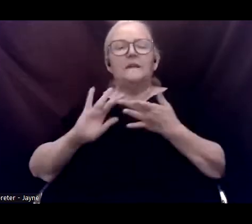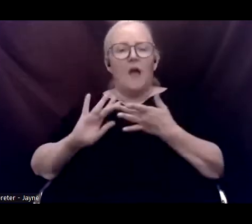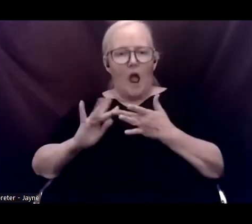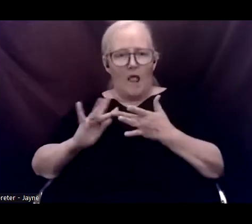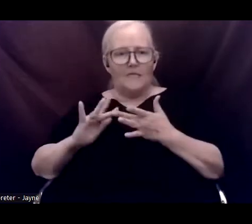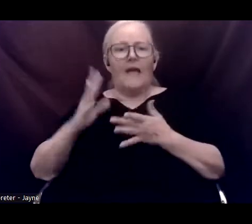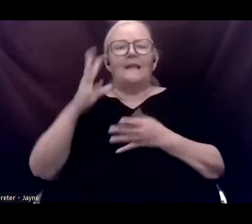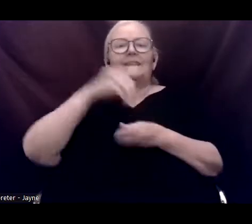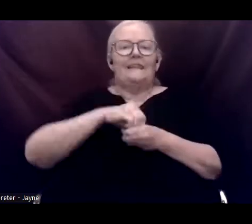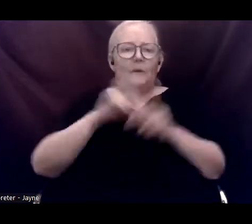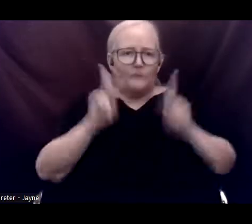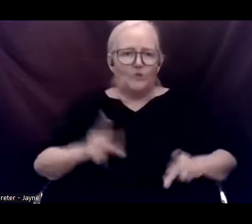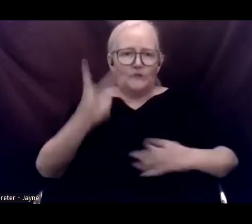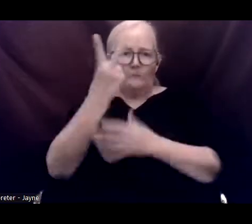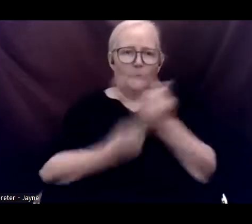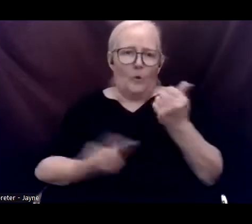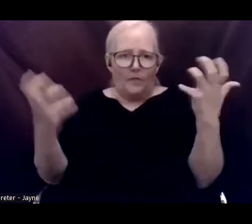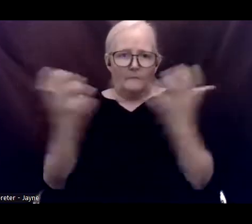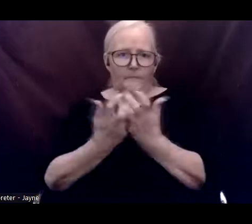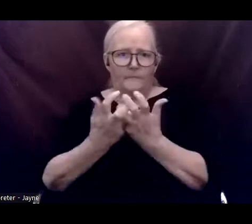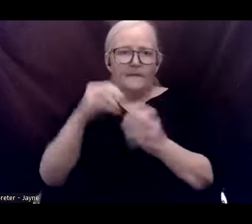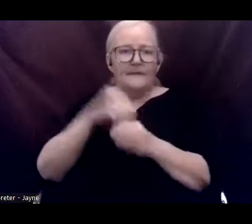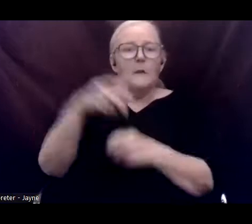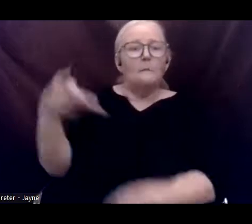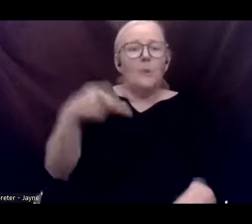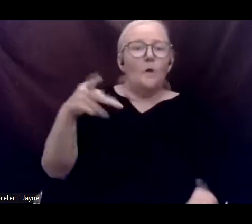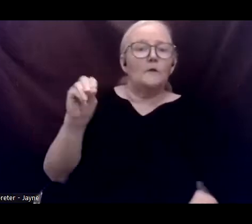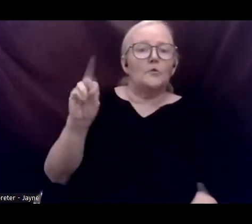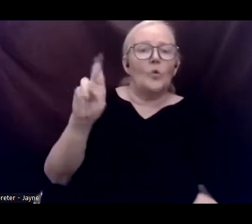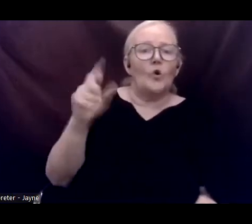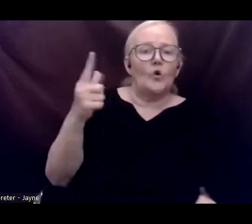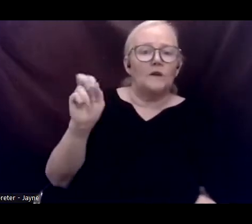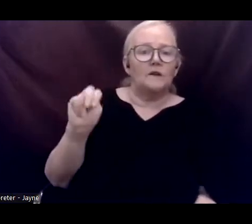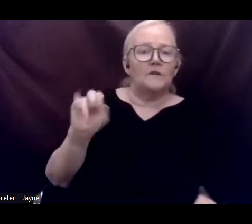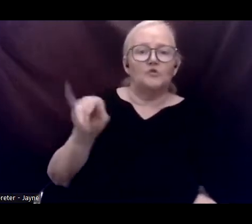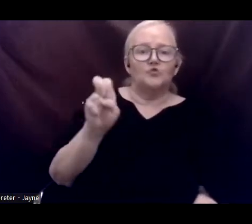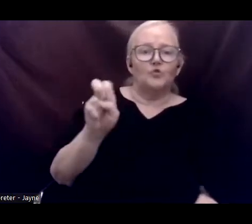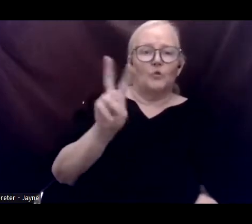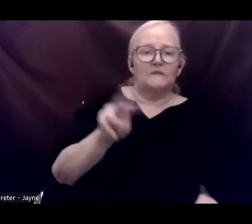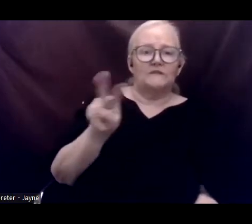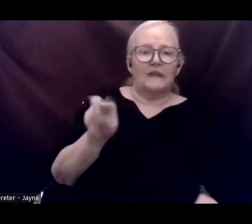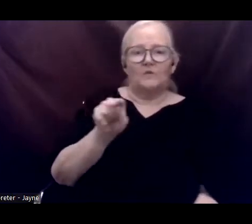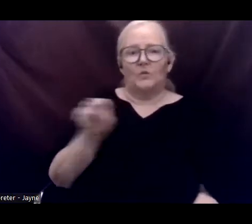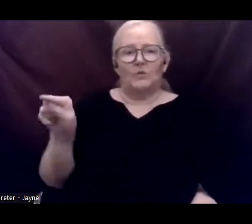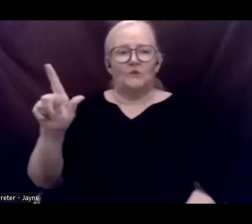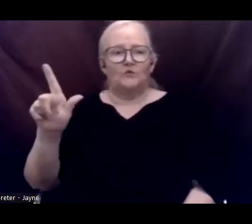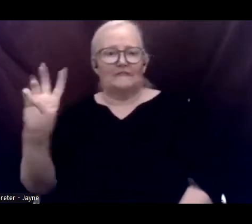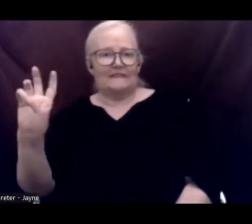in person in Portland, Oregon, from June 22nd to the 26th.